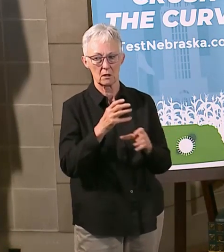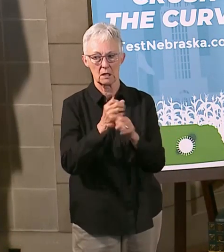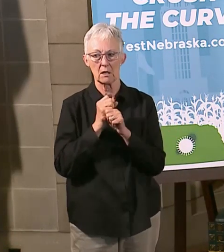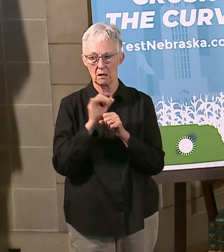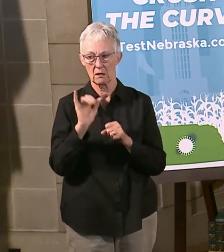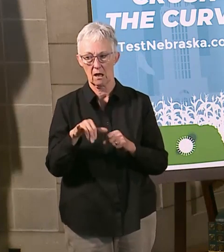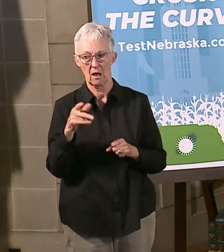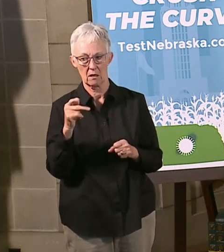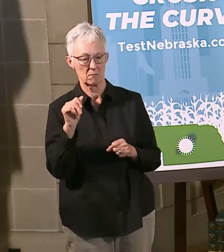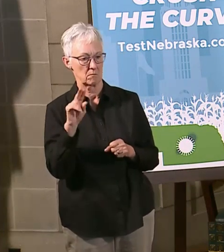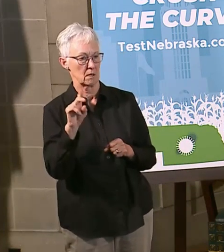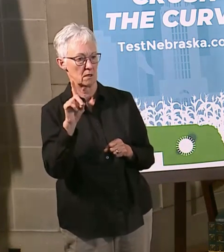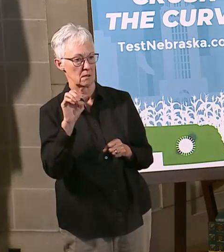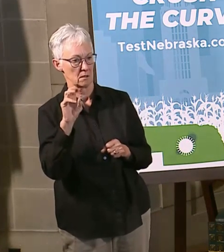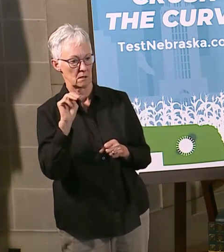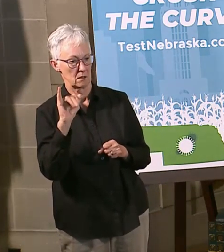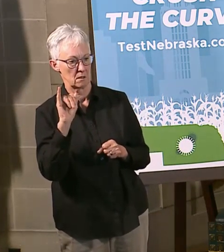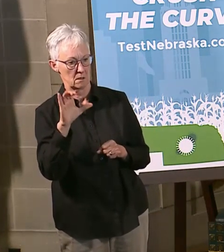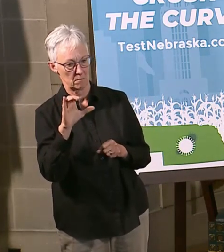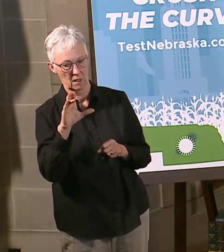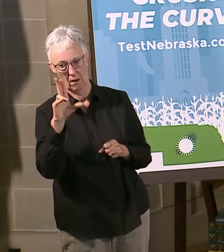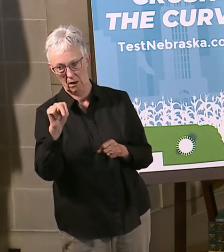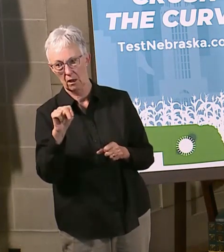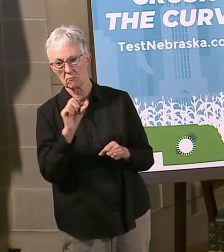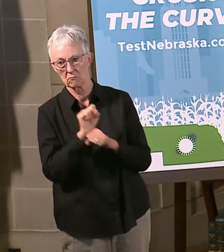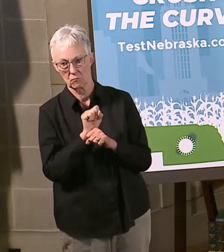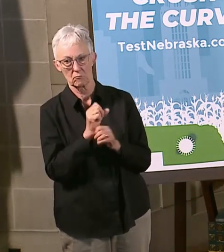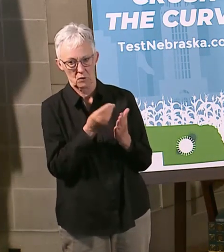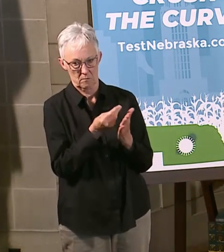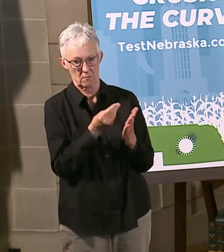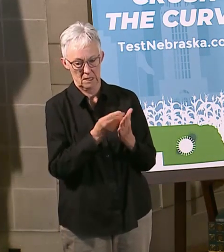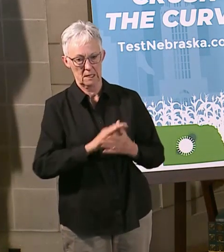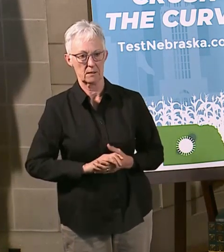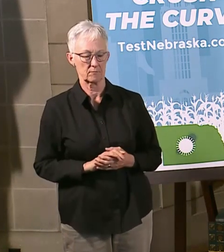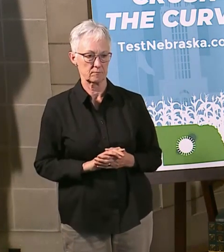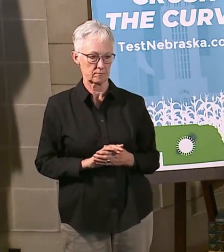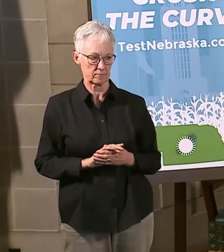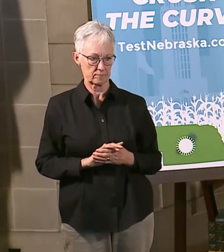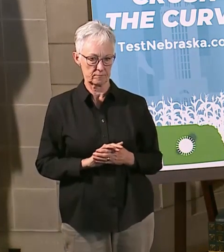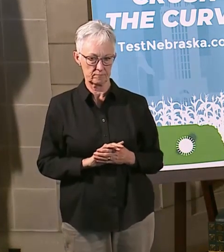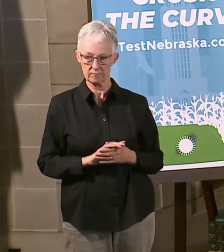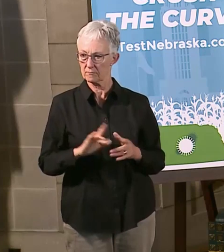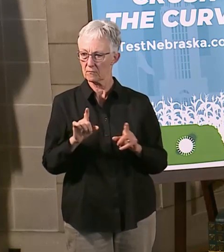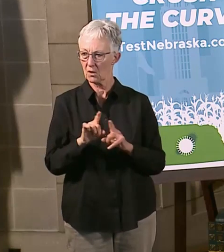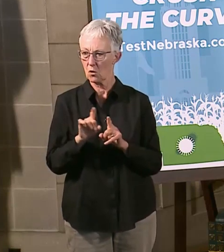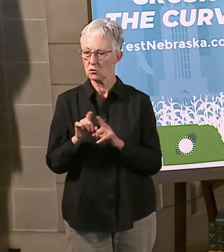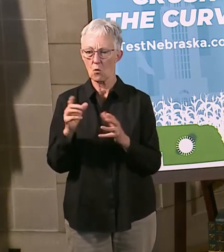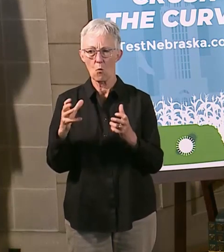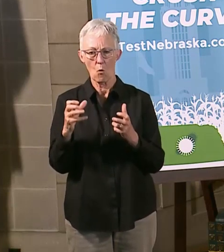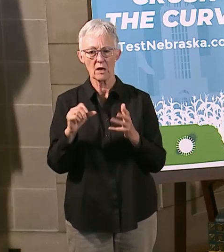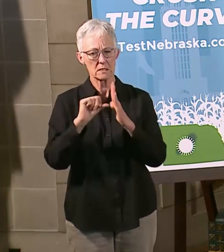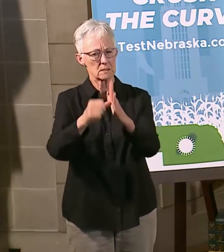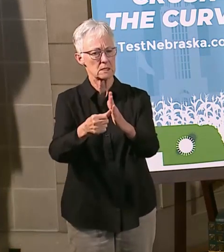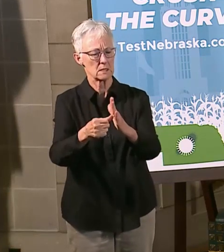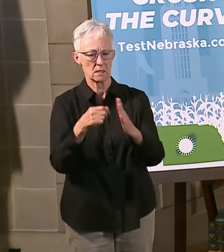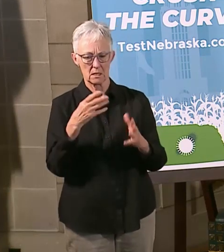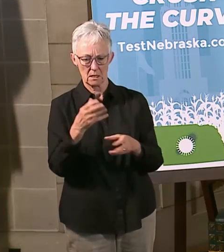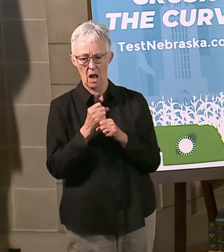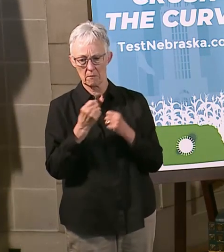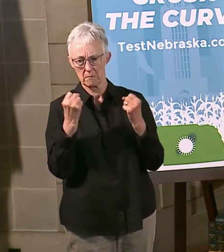So that may be one of the cases that's going on here as well. And as I just want to again highlight that we've received a large number